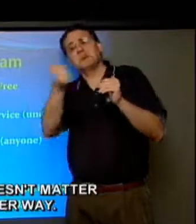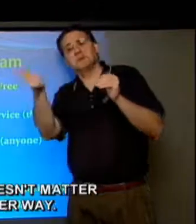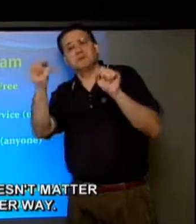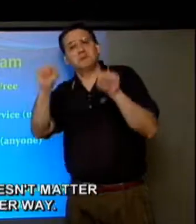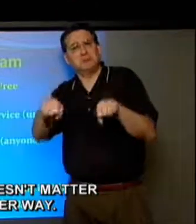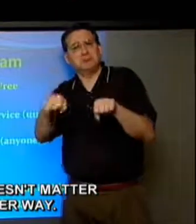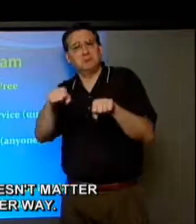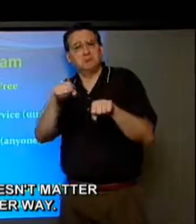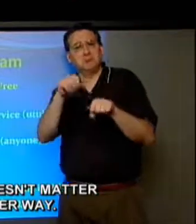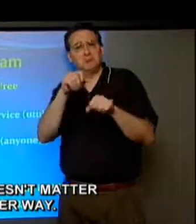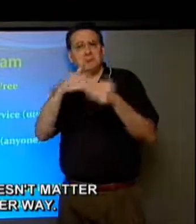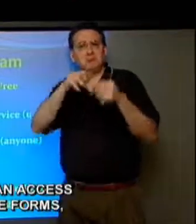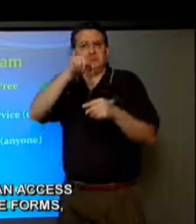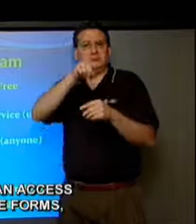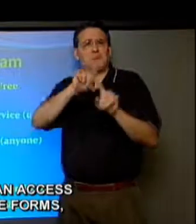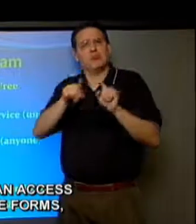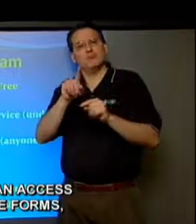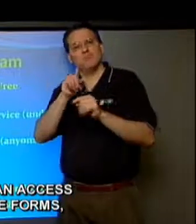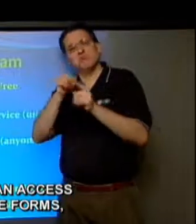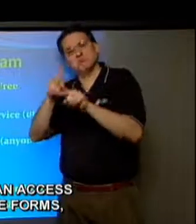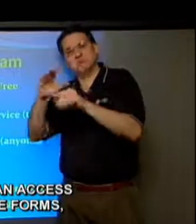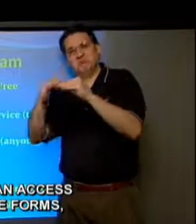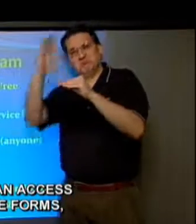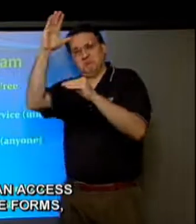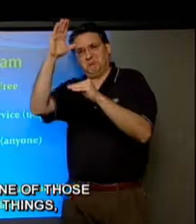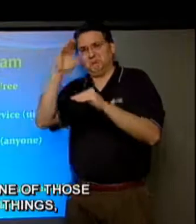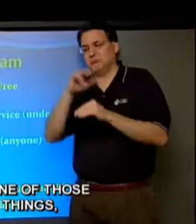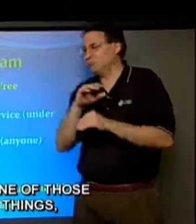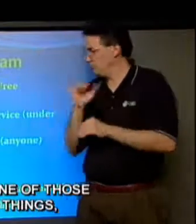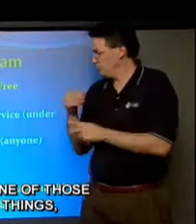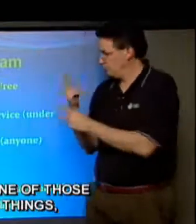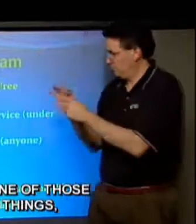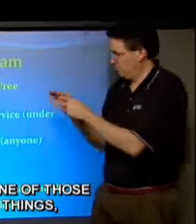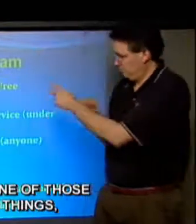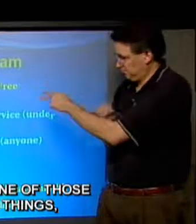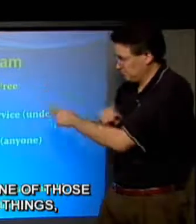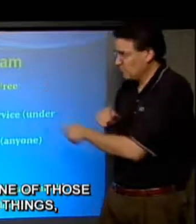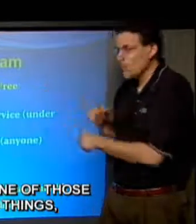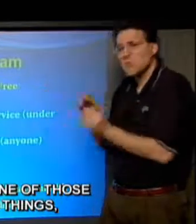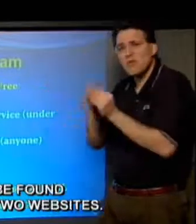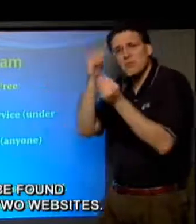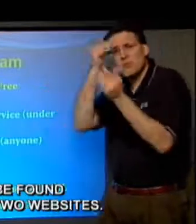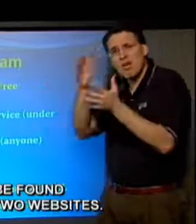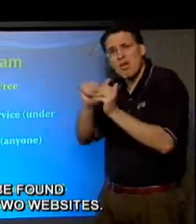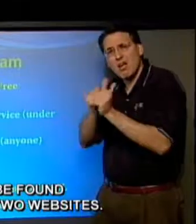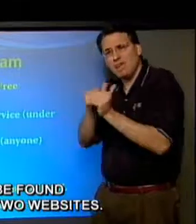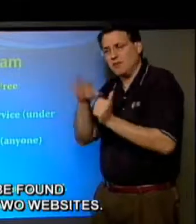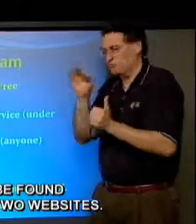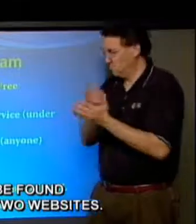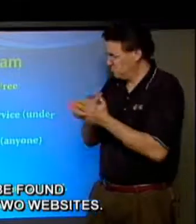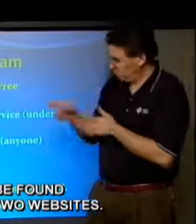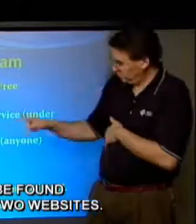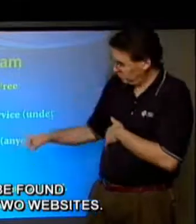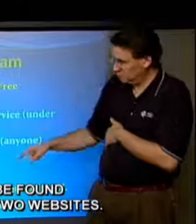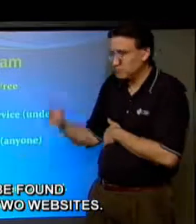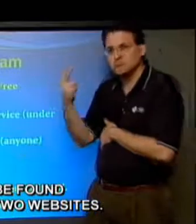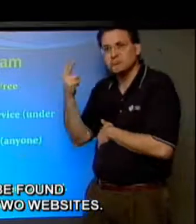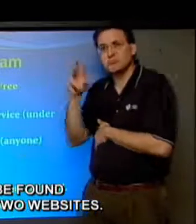matter either way. You can access those forms. Either one of those two things can be found at these two websites,